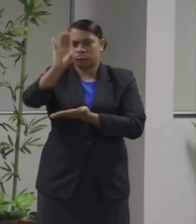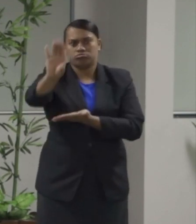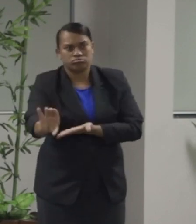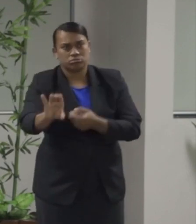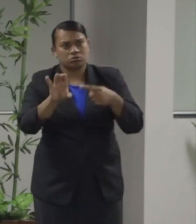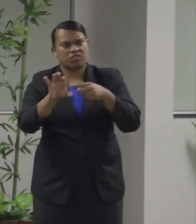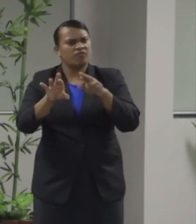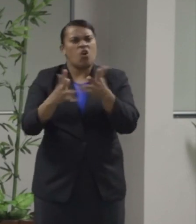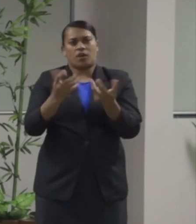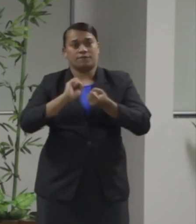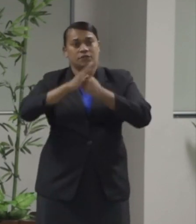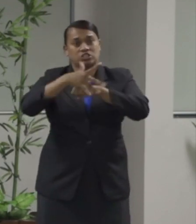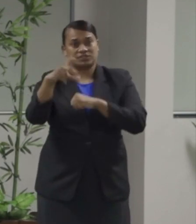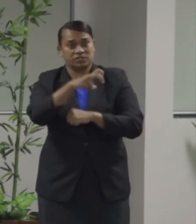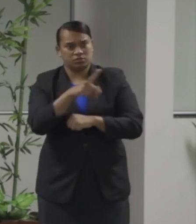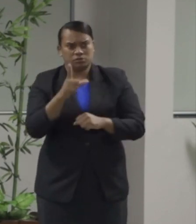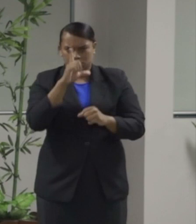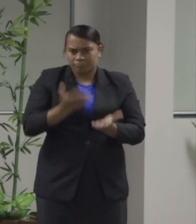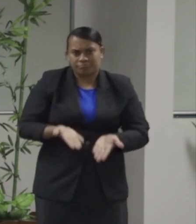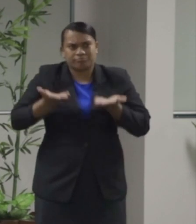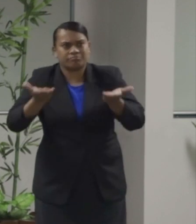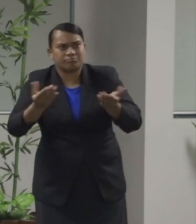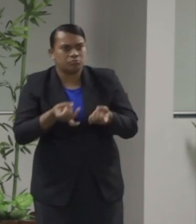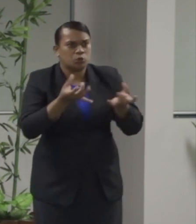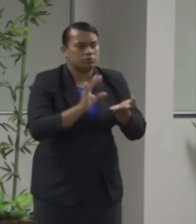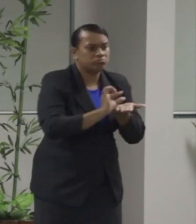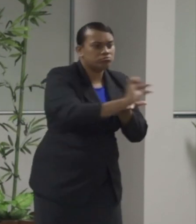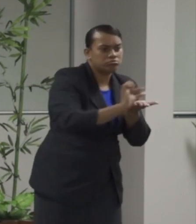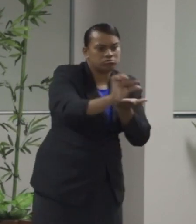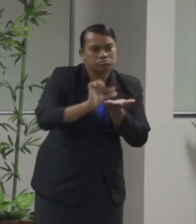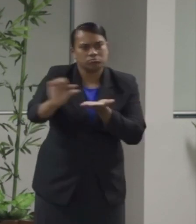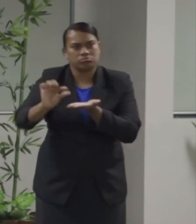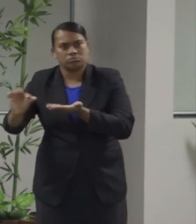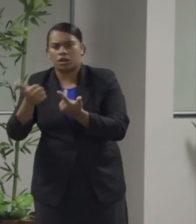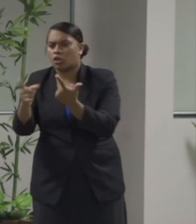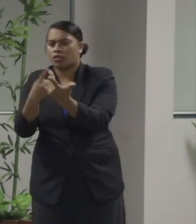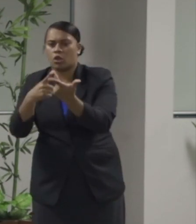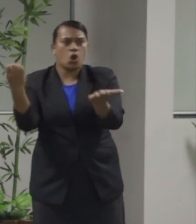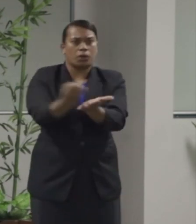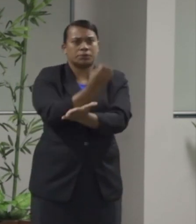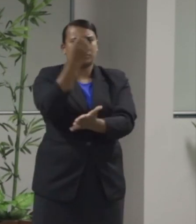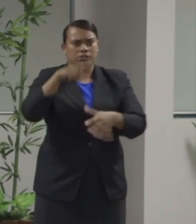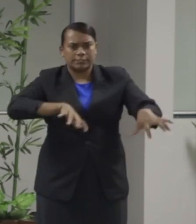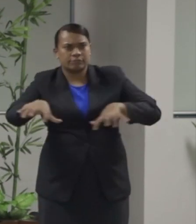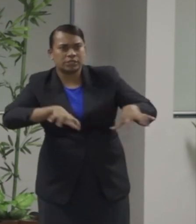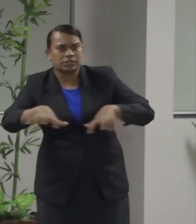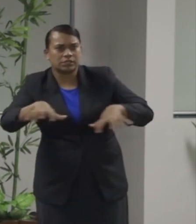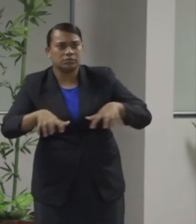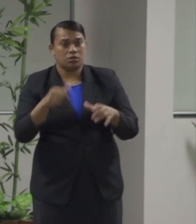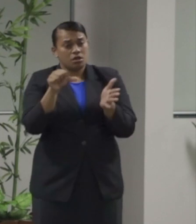of the most severely affected Fijians to keep economic activity alive, even in these strenuous